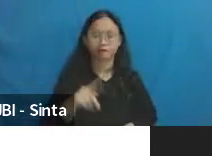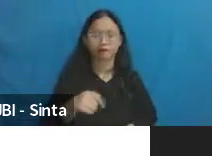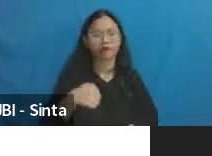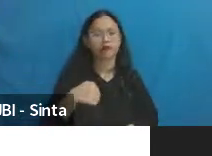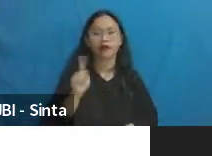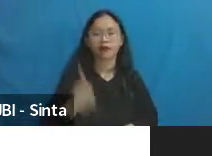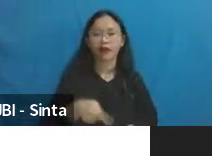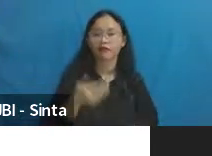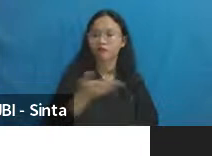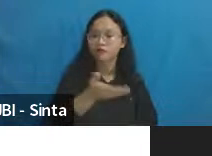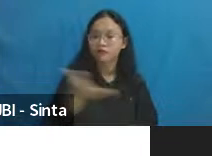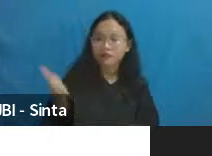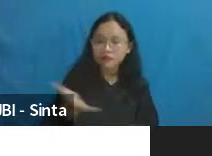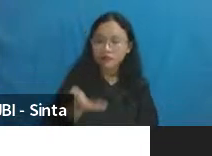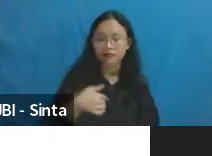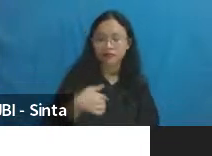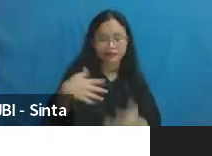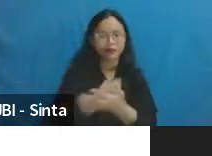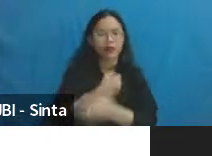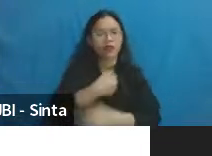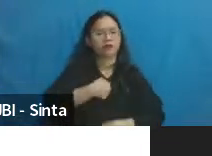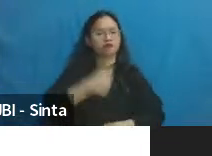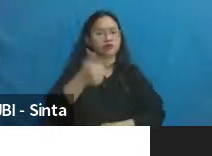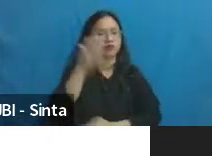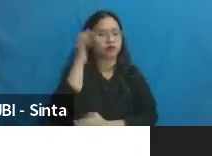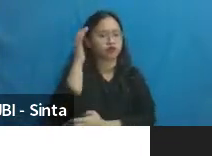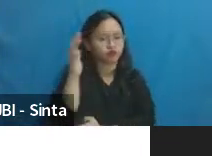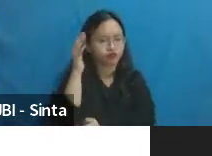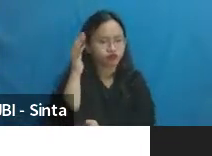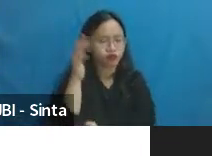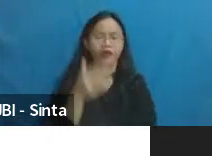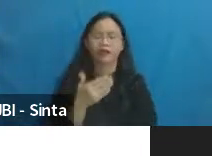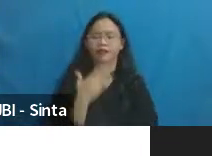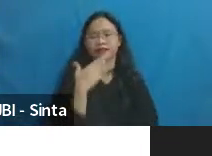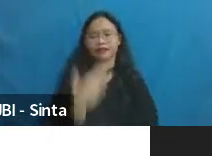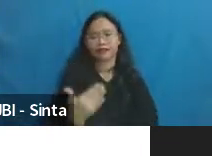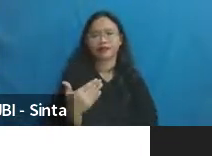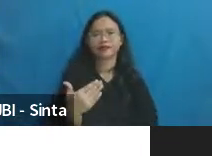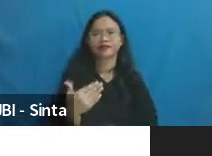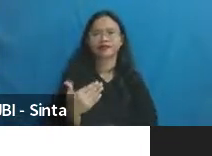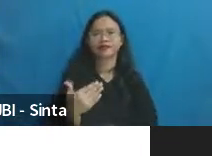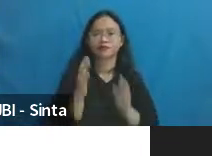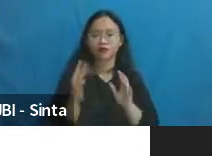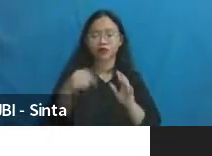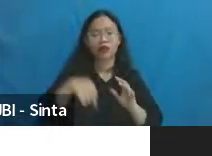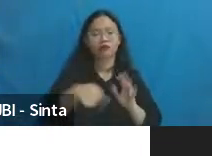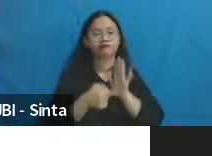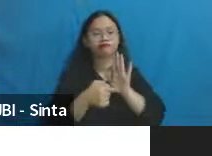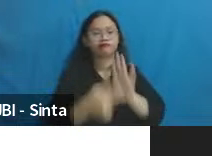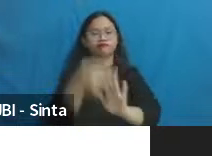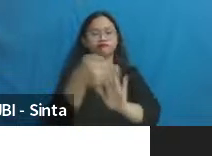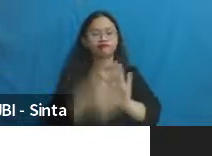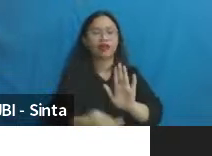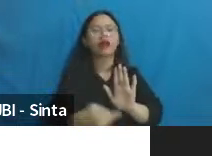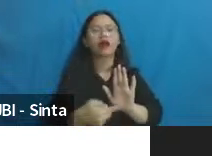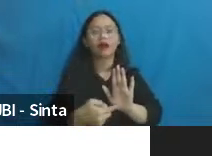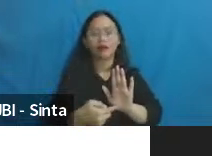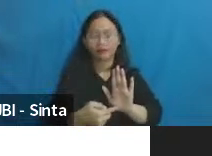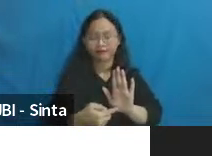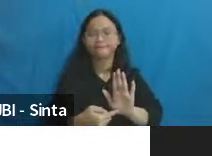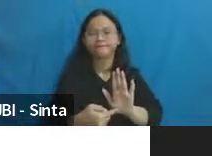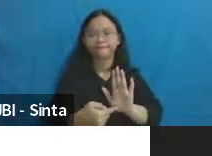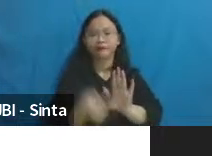opportunity to share with our presentation with all the distinguished audience here